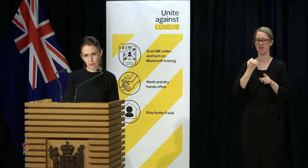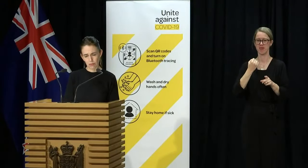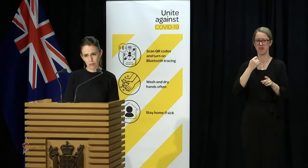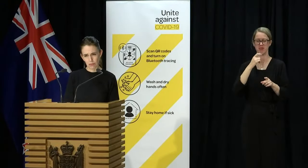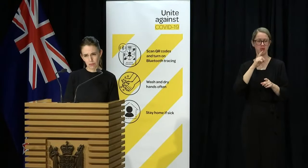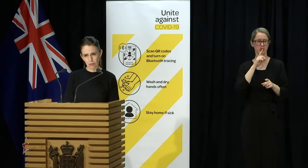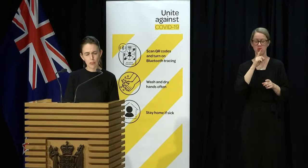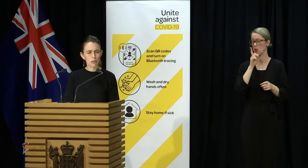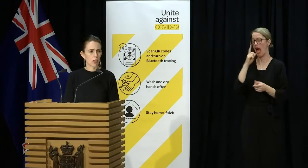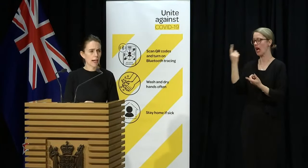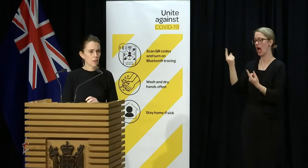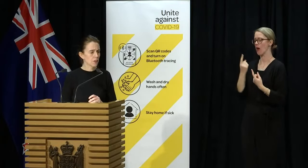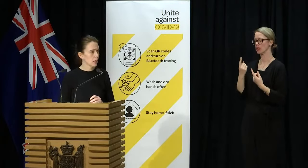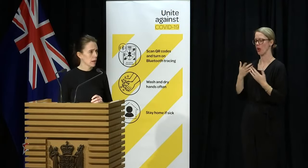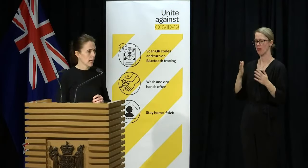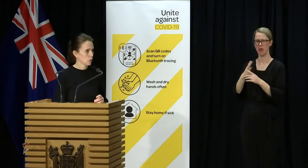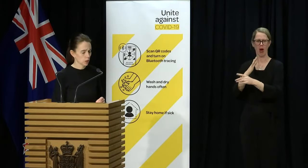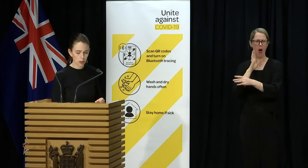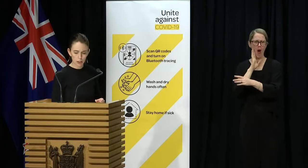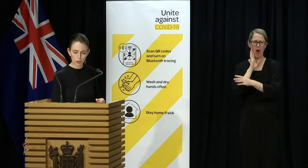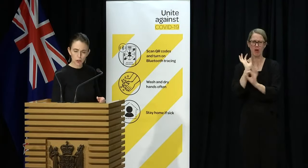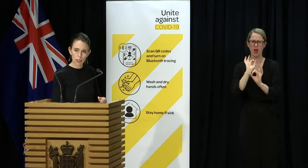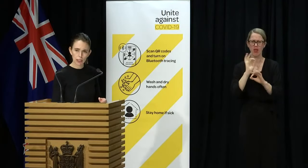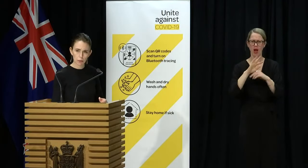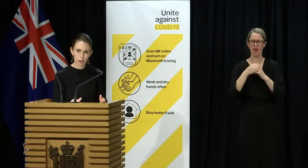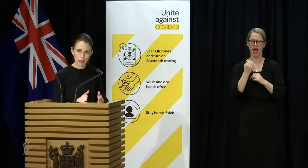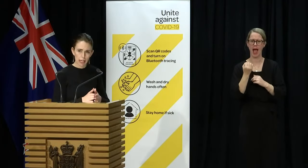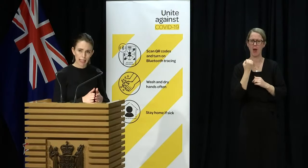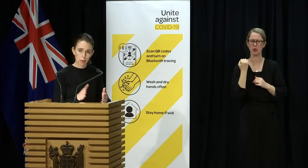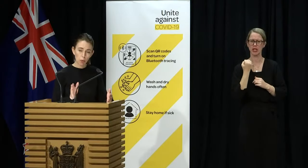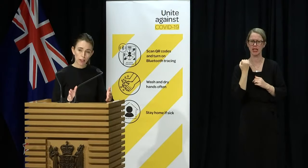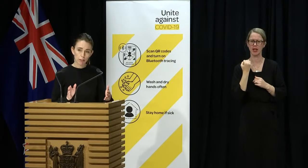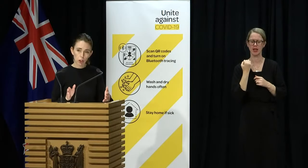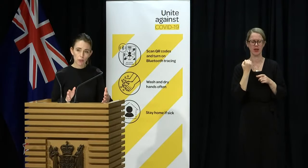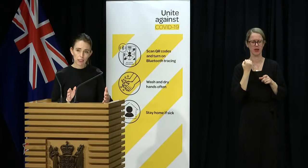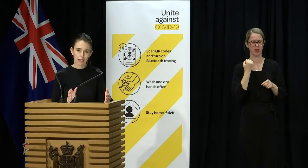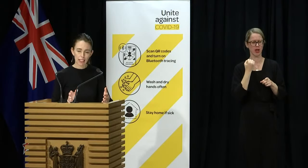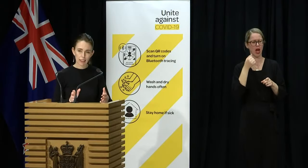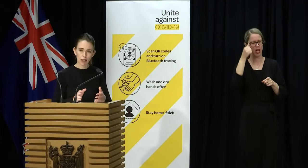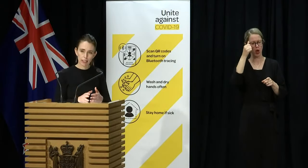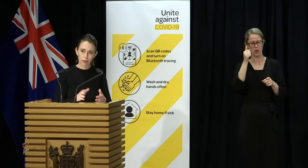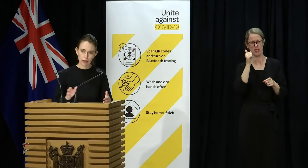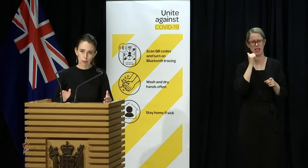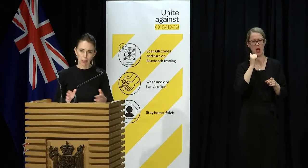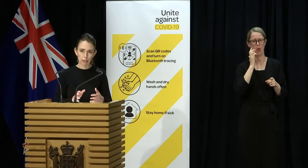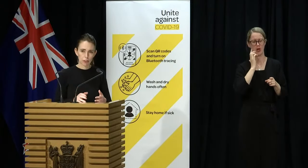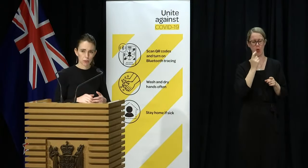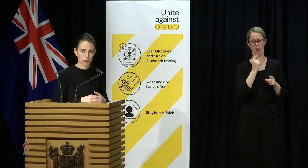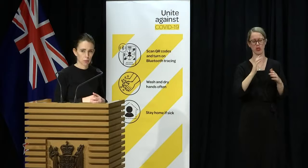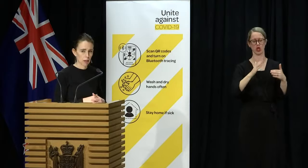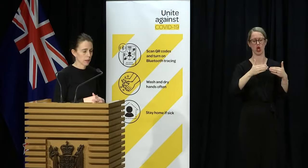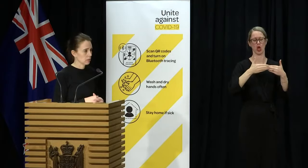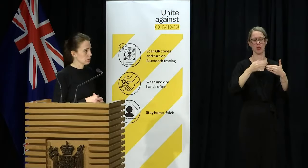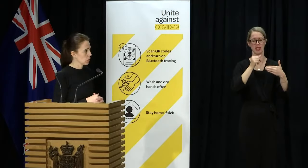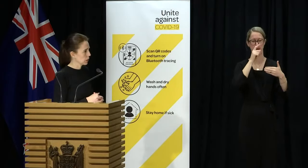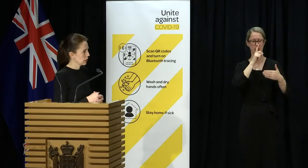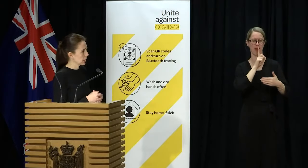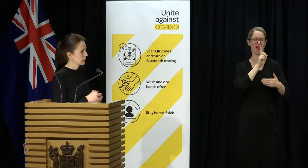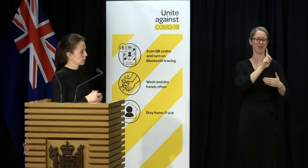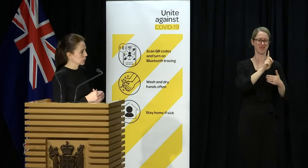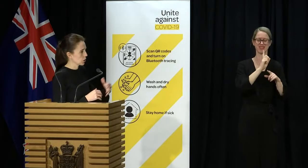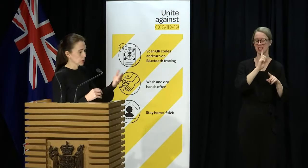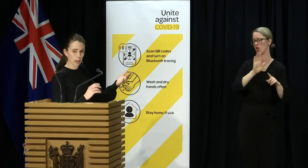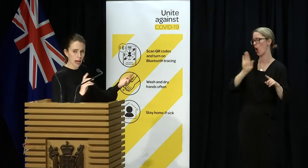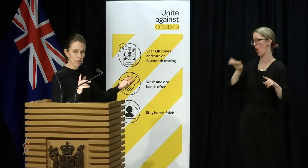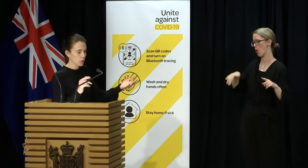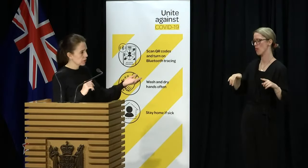come or it's not open. Oh, I hadn't heard that about Hamilton. I do know that there was, at the point of closing last night, there were some individuals who may have been told a